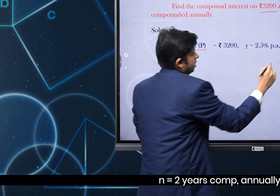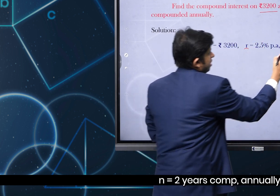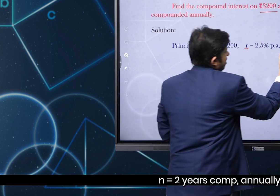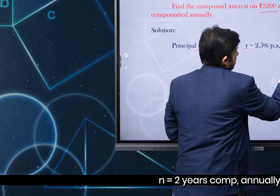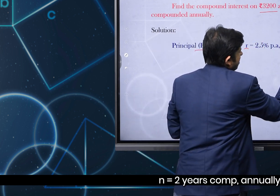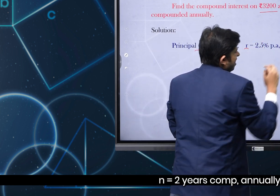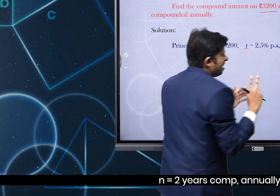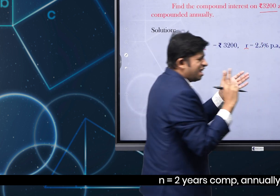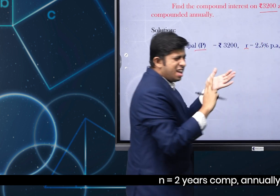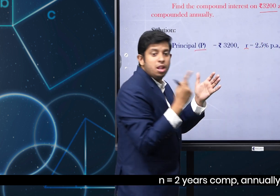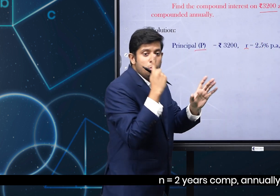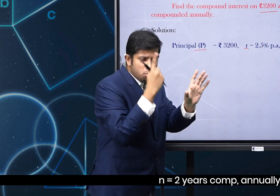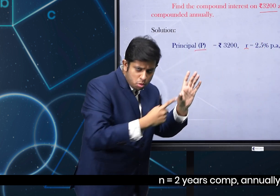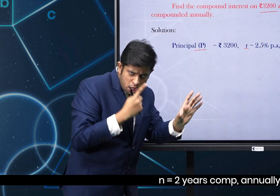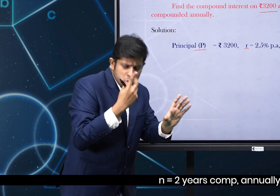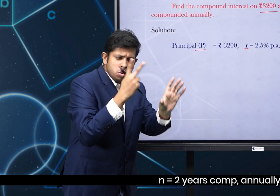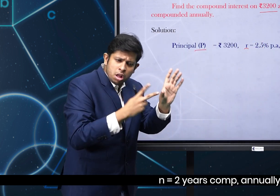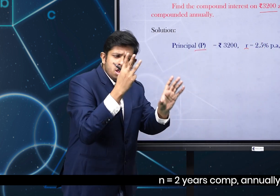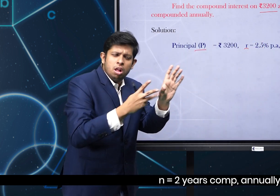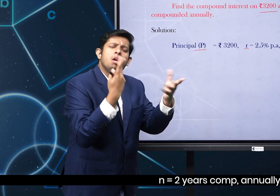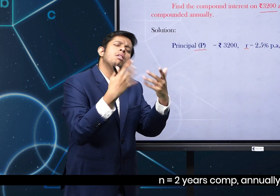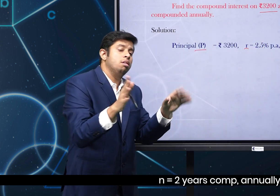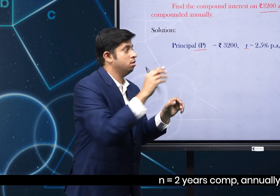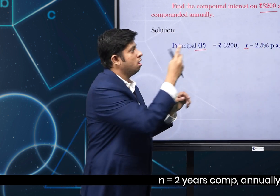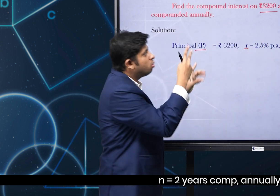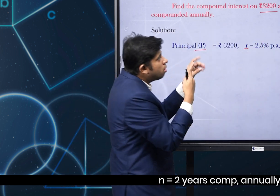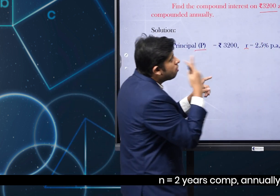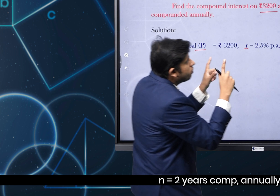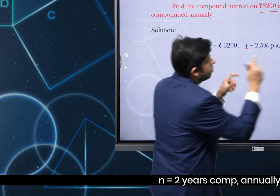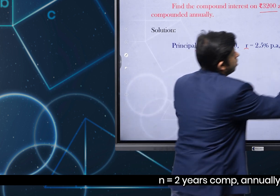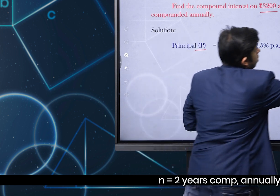N is equal to 2 years compounded annually.